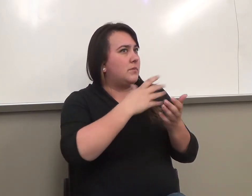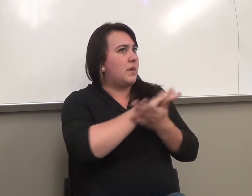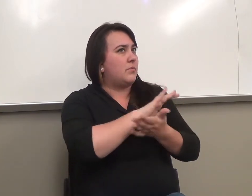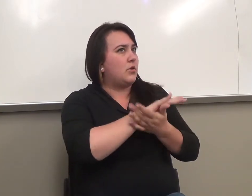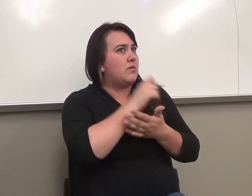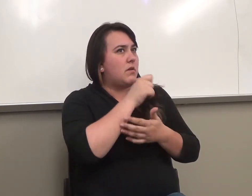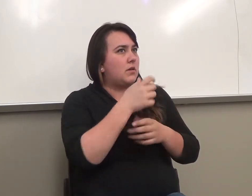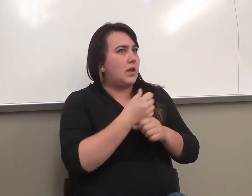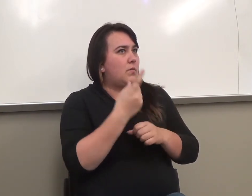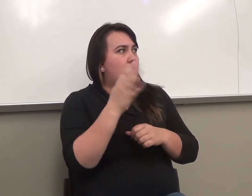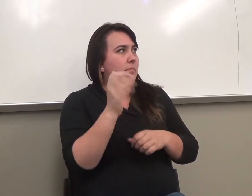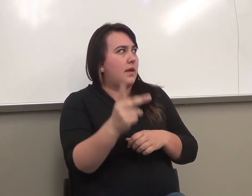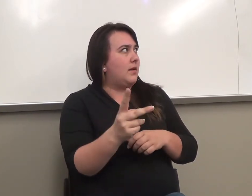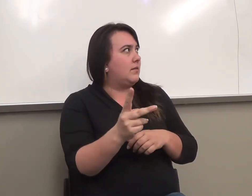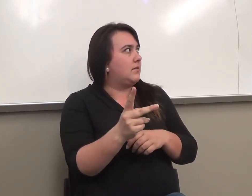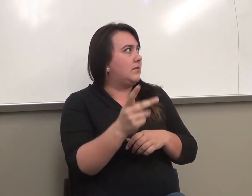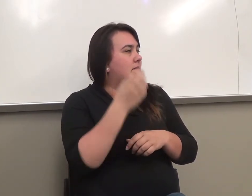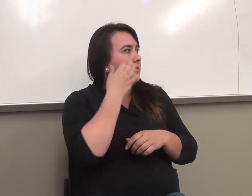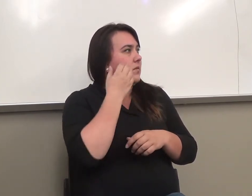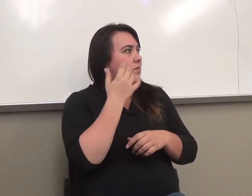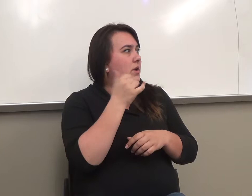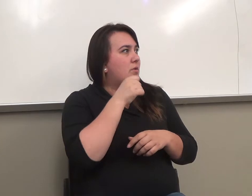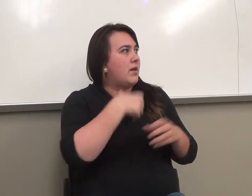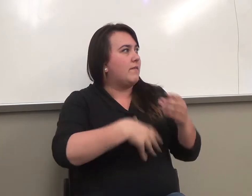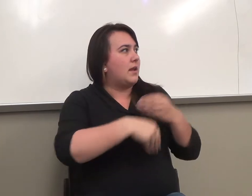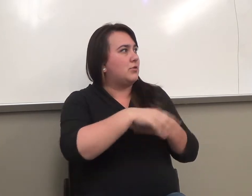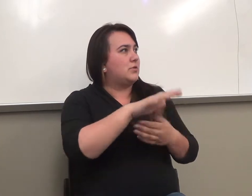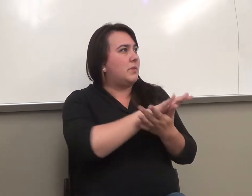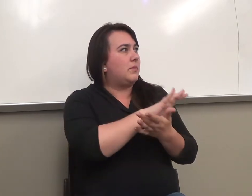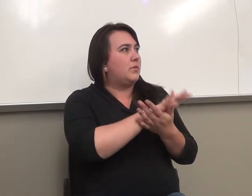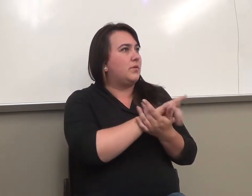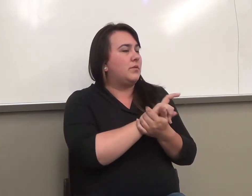back? Why do I have an extra paper?